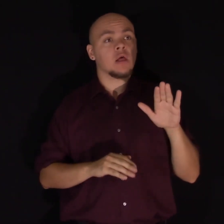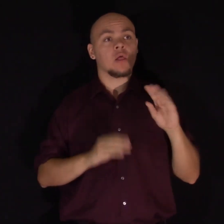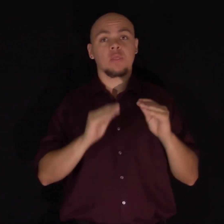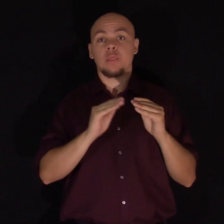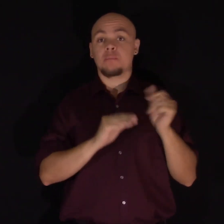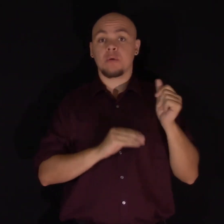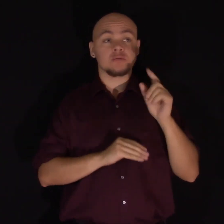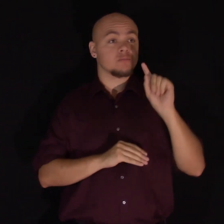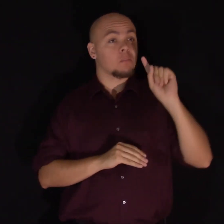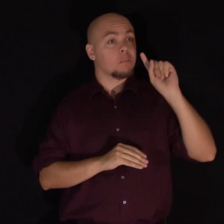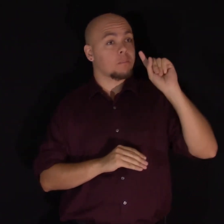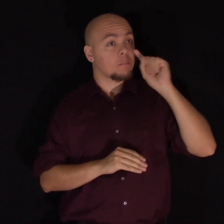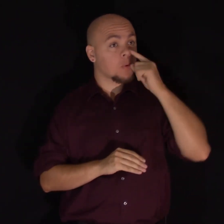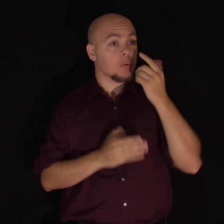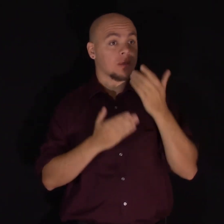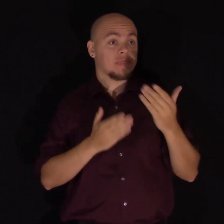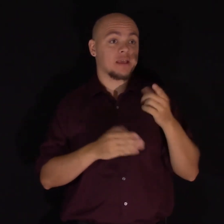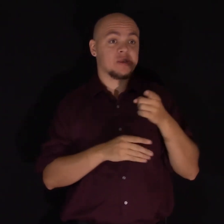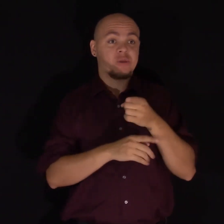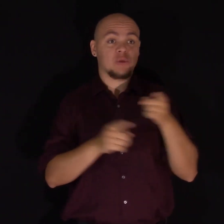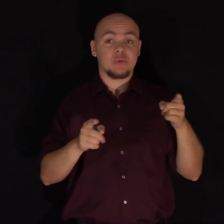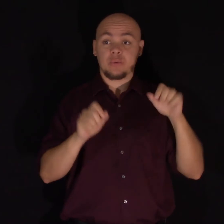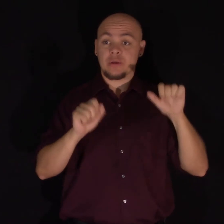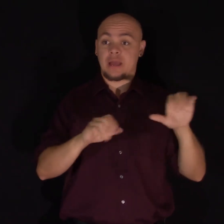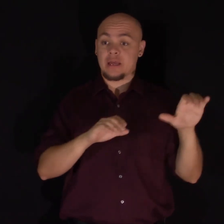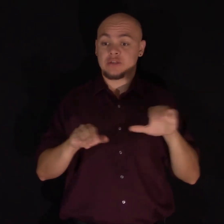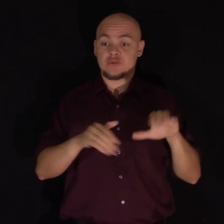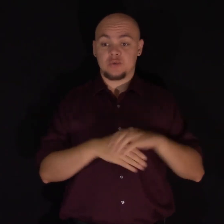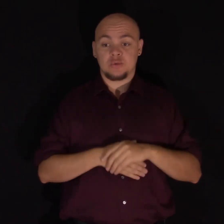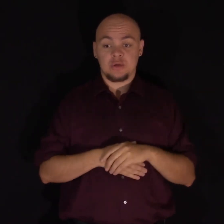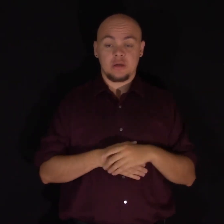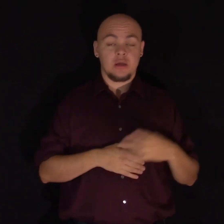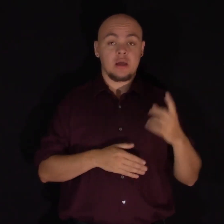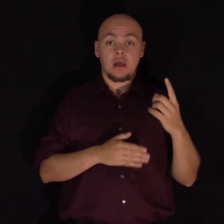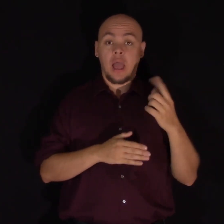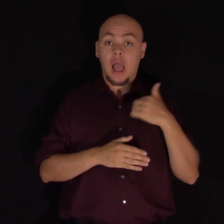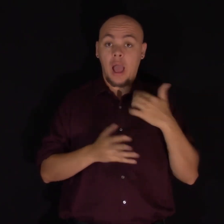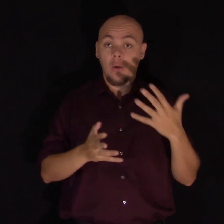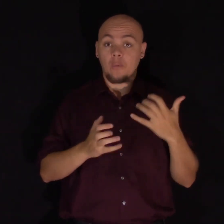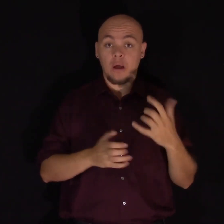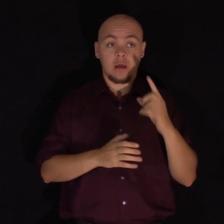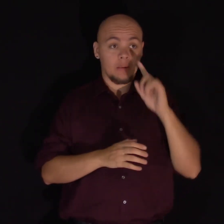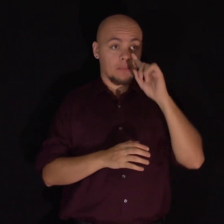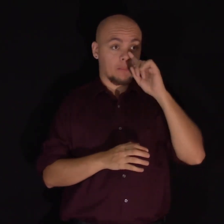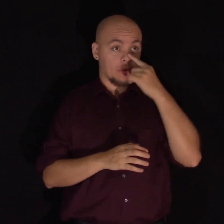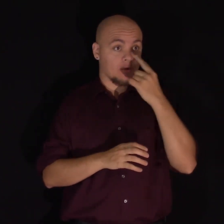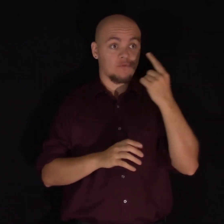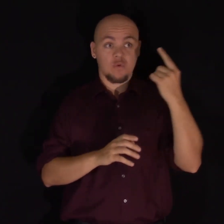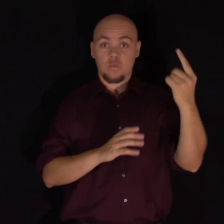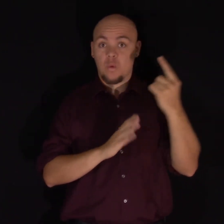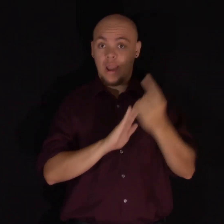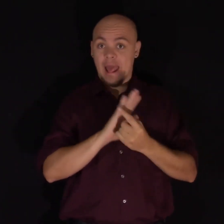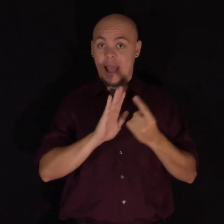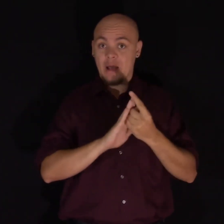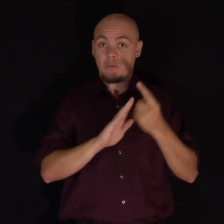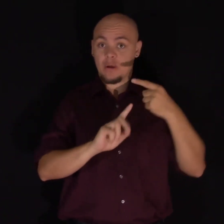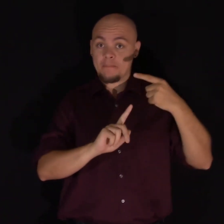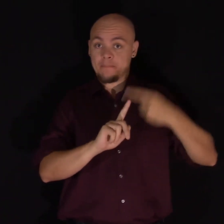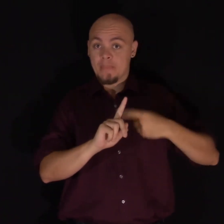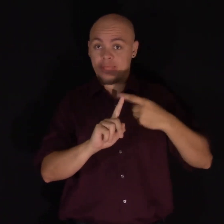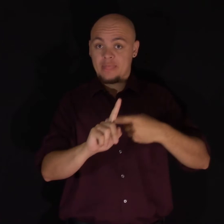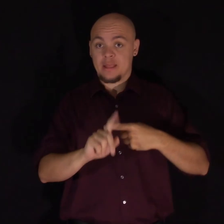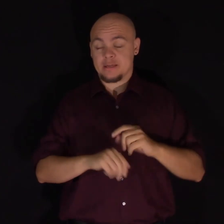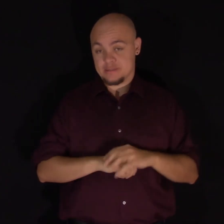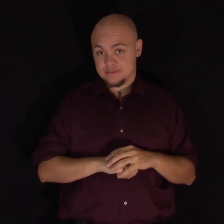boring thing that you can think of doing? I'm going to make myself bored for an hour a day for a month. And so I did some stuff that I